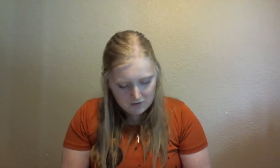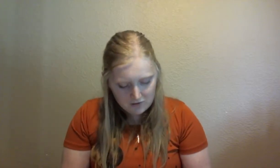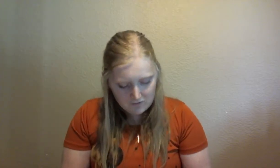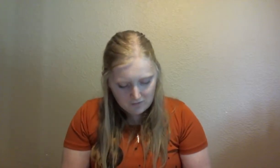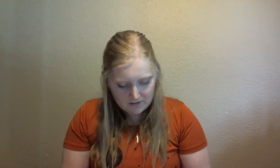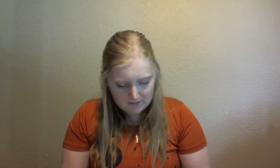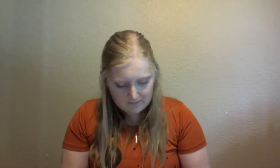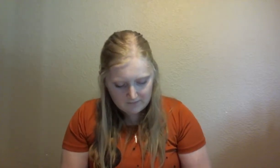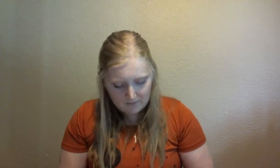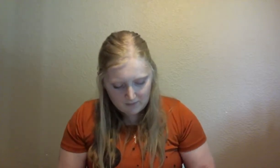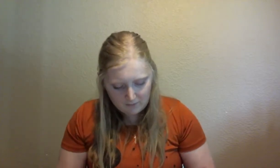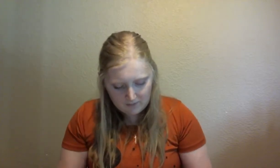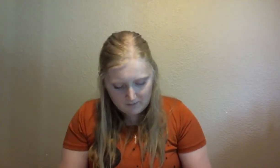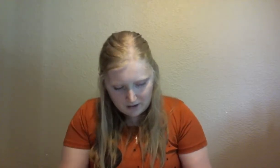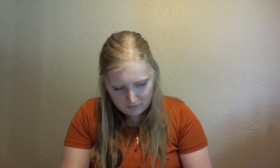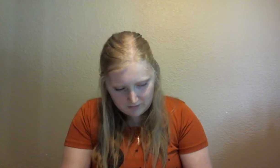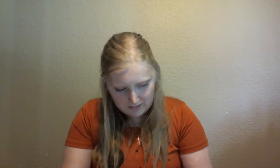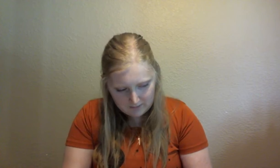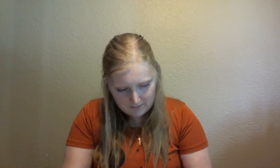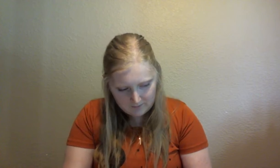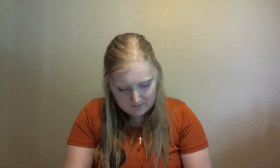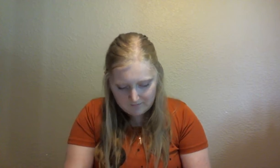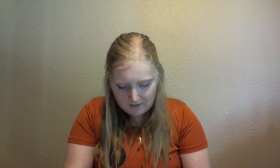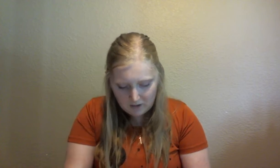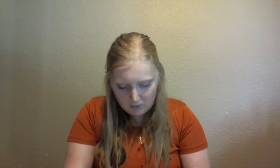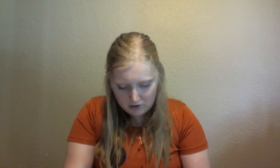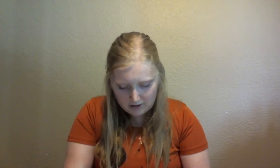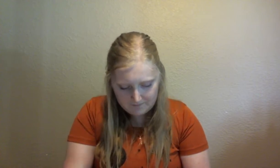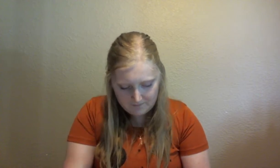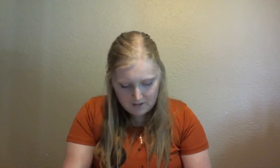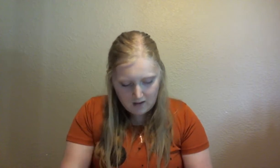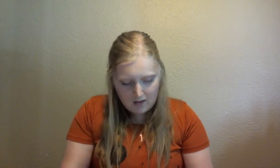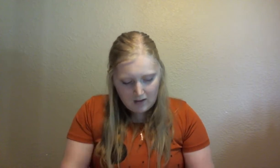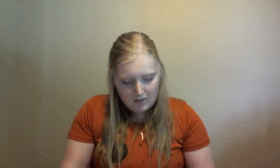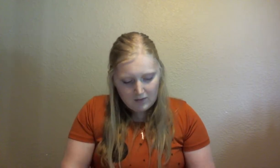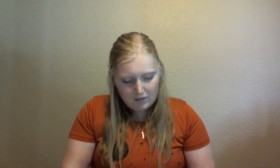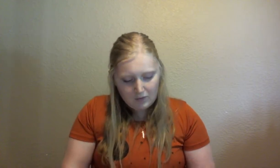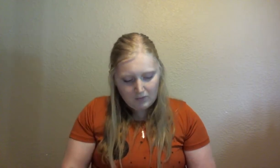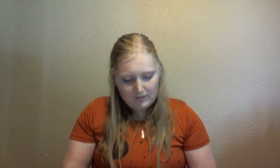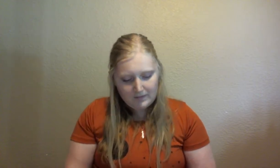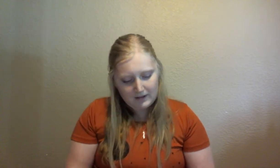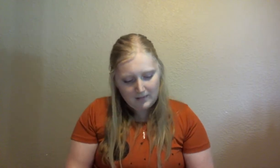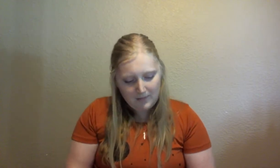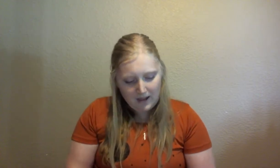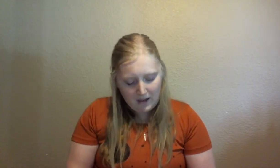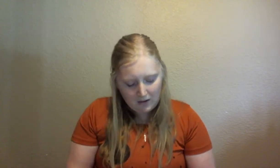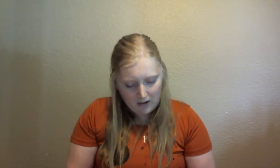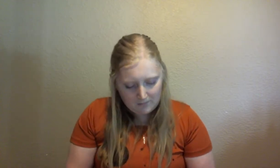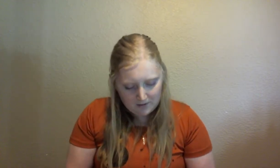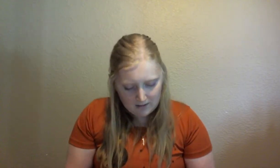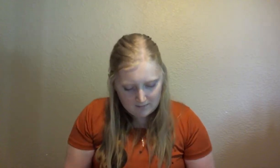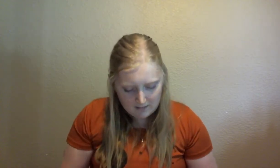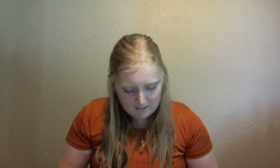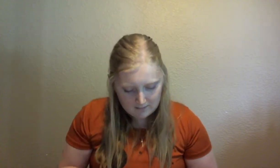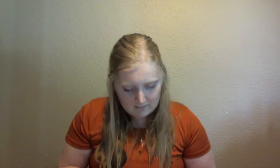parachutes opened and safely lowered the module into the Pacific Ocean. The crew was picked up by a helicopter and taken to